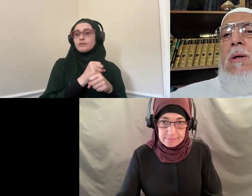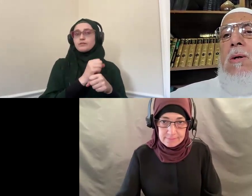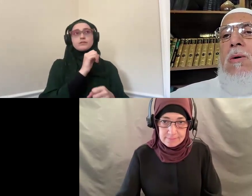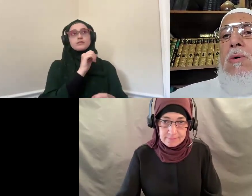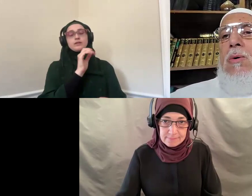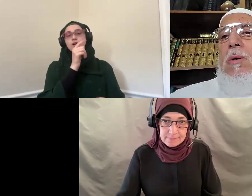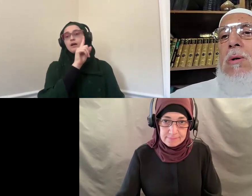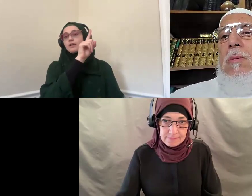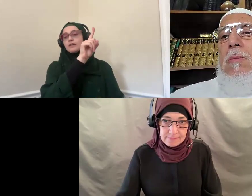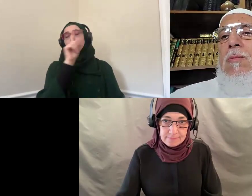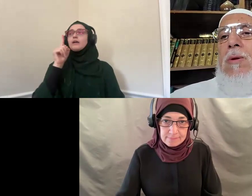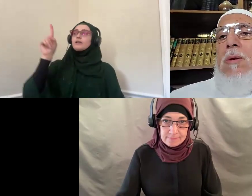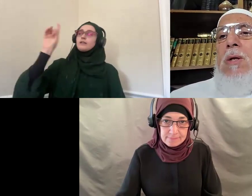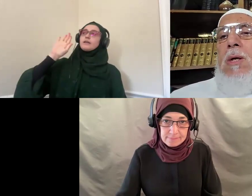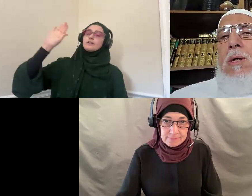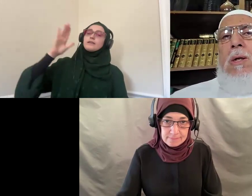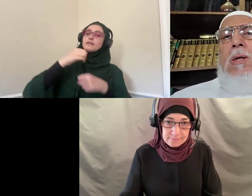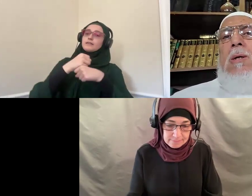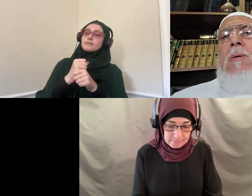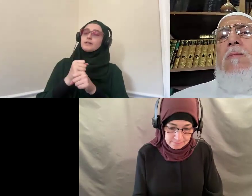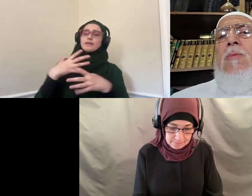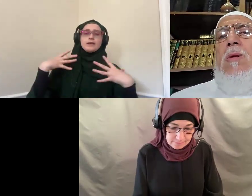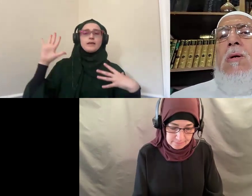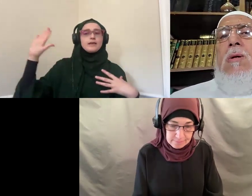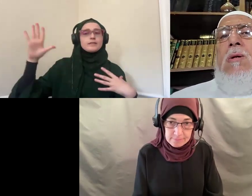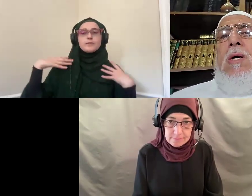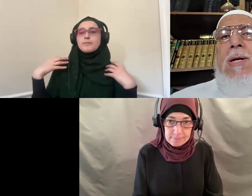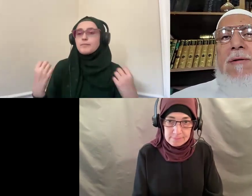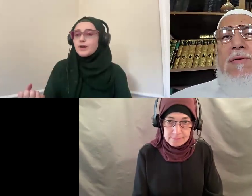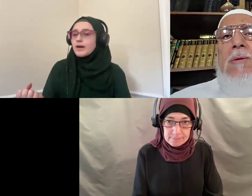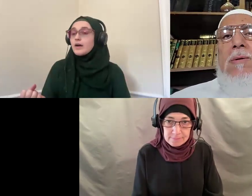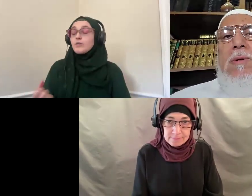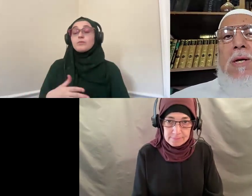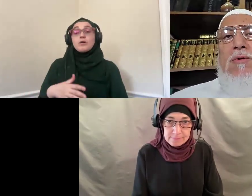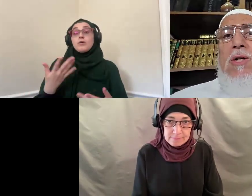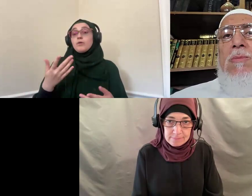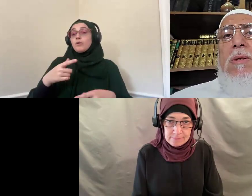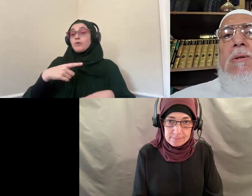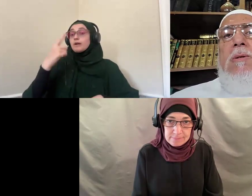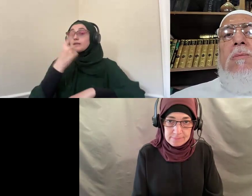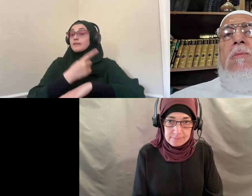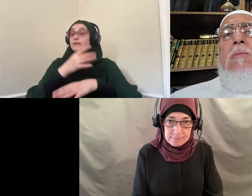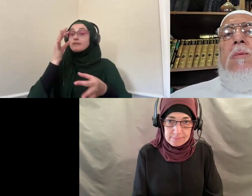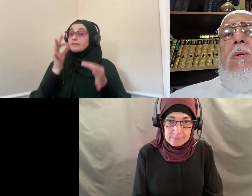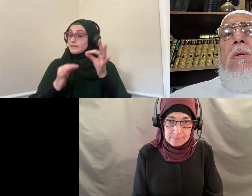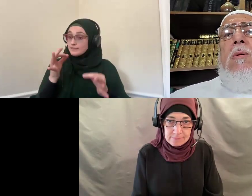Allah or the hereafter, the day of judgment,